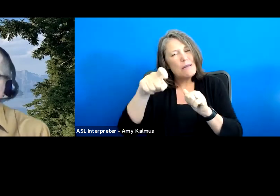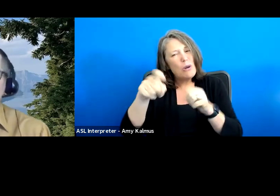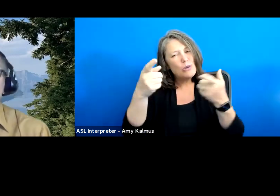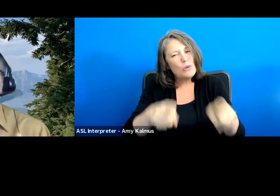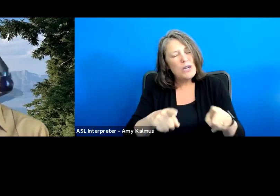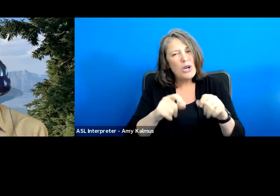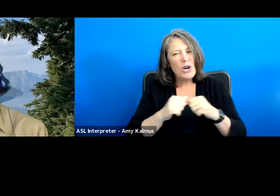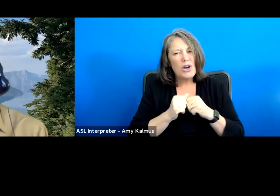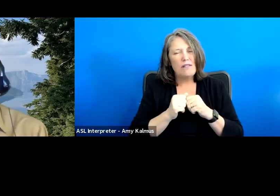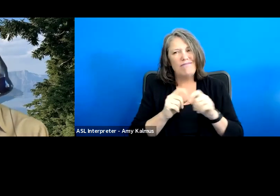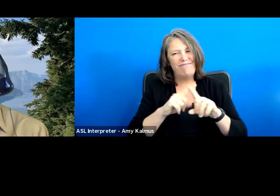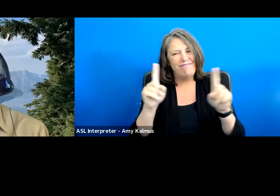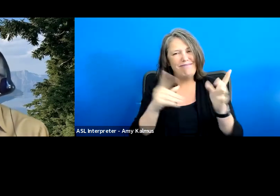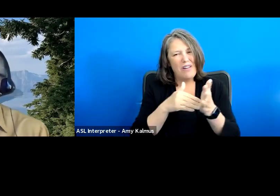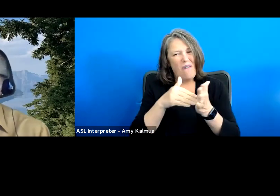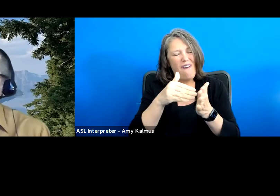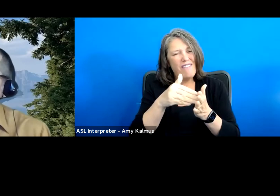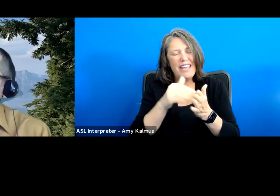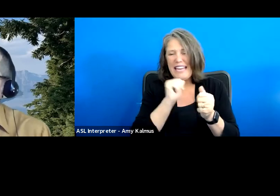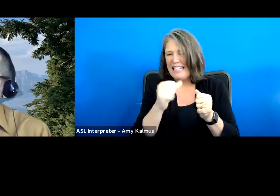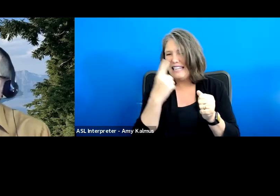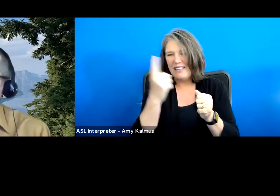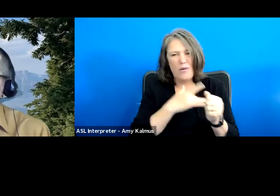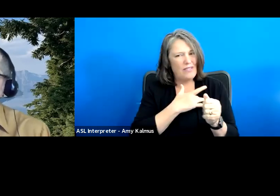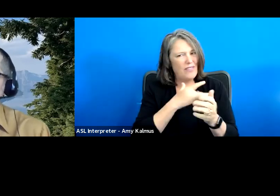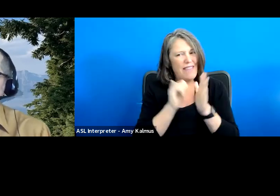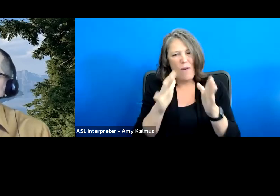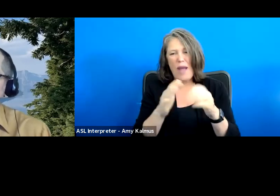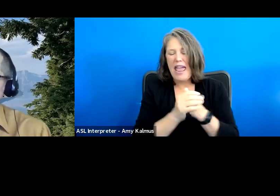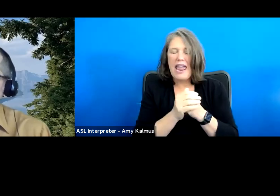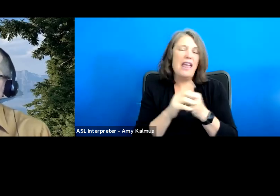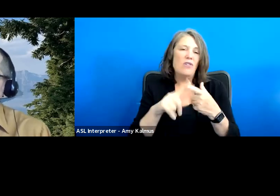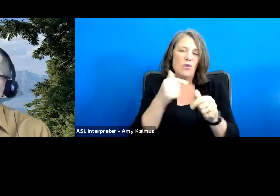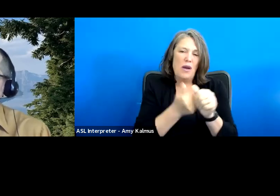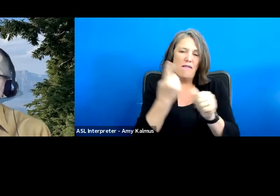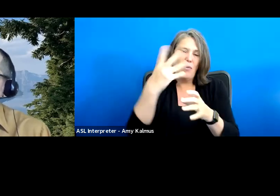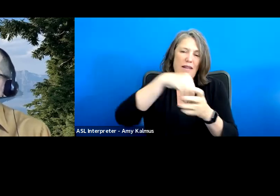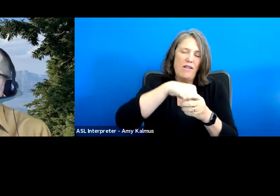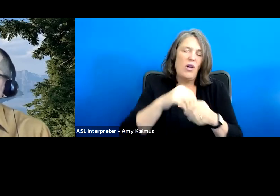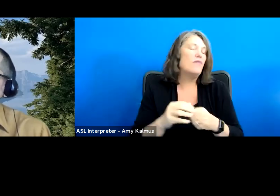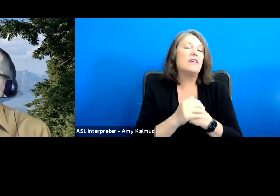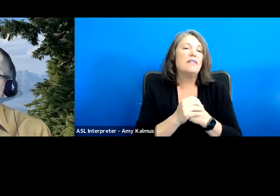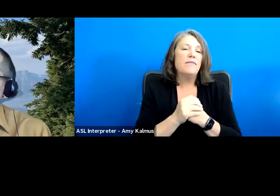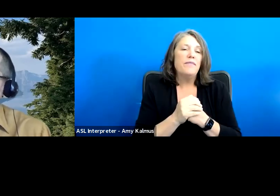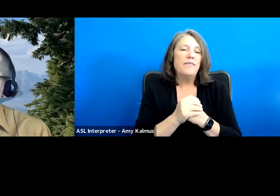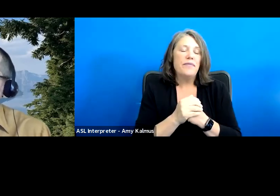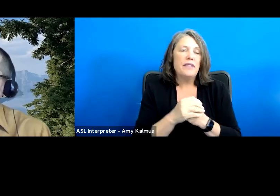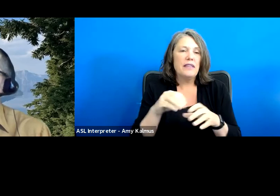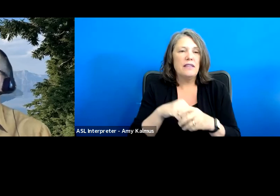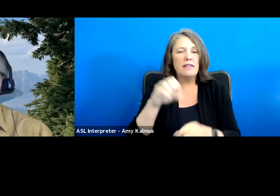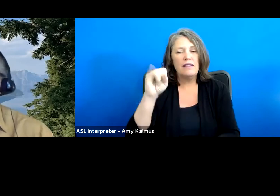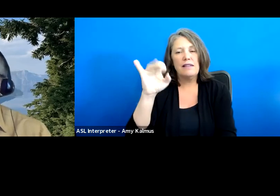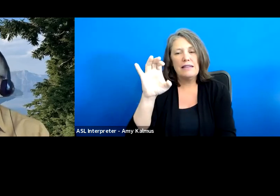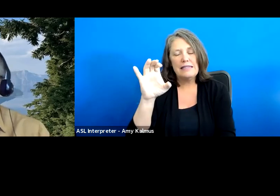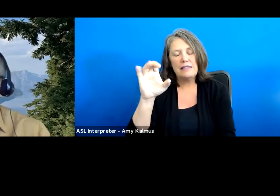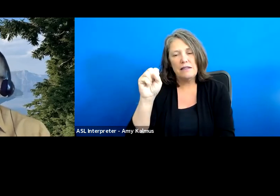occur, but often it doesn't always feel that way to everybody involved in a SILC and